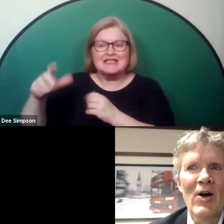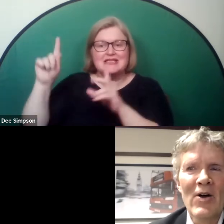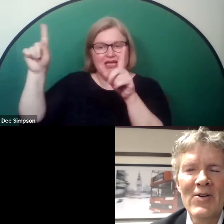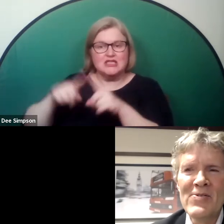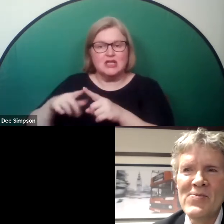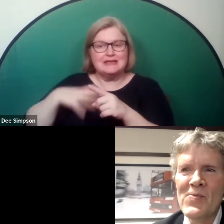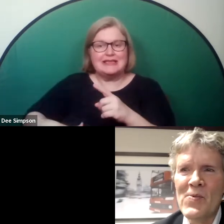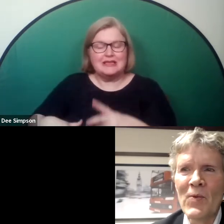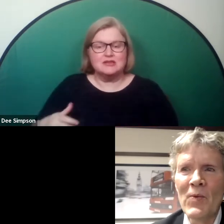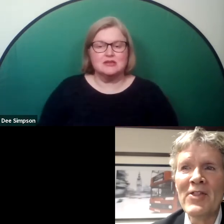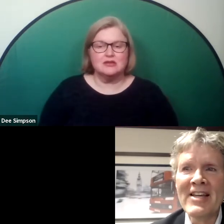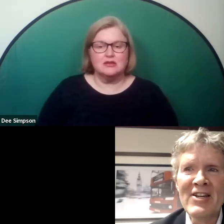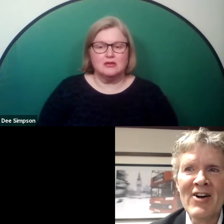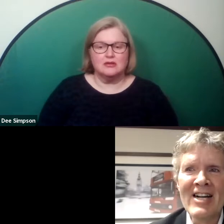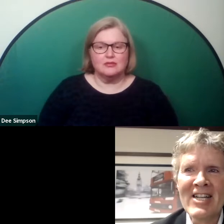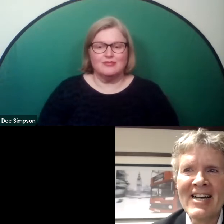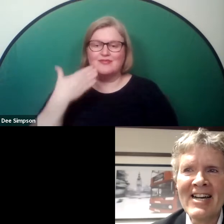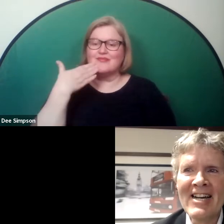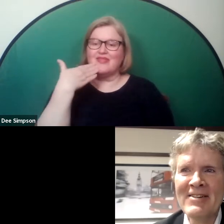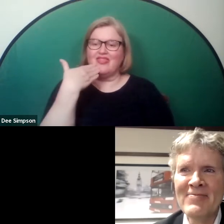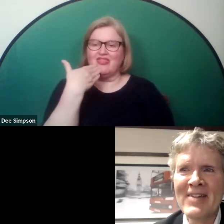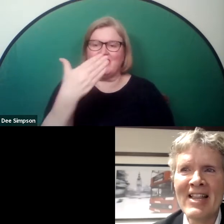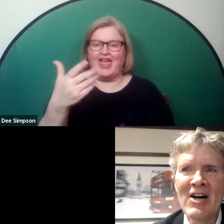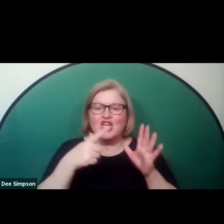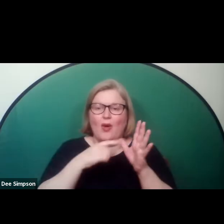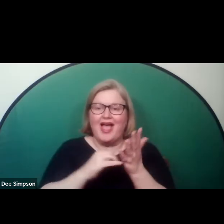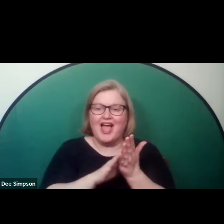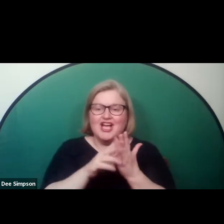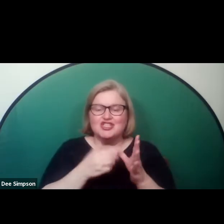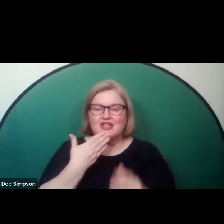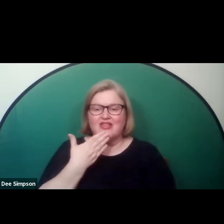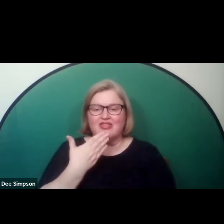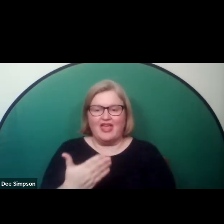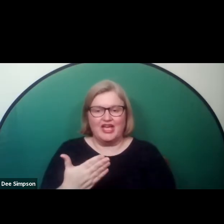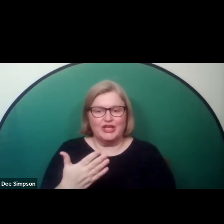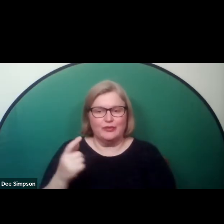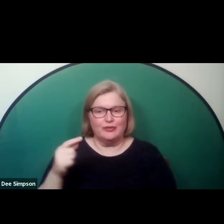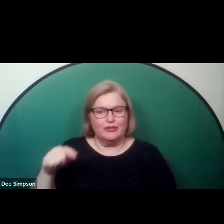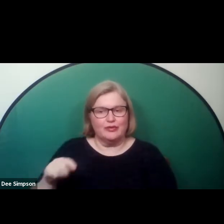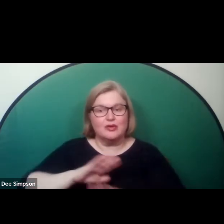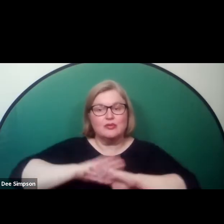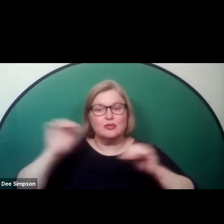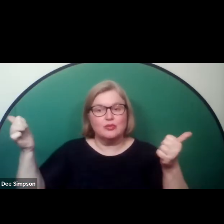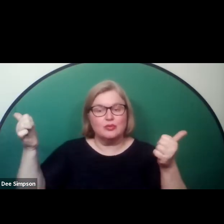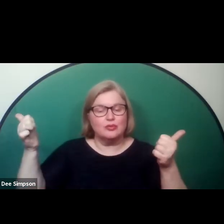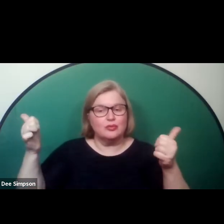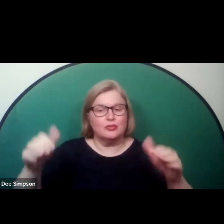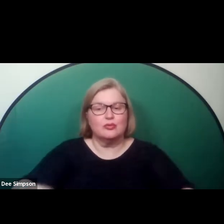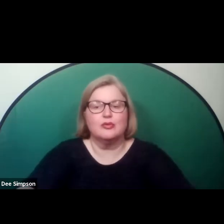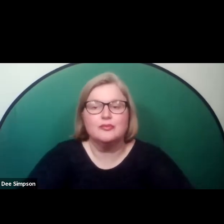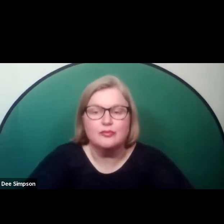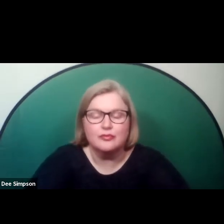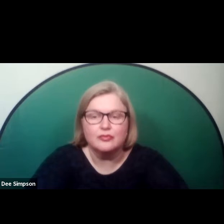Over. Well, thank you, Asha. Hello, everyone. I'm very flattered, Asha, that